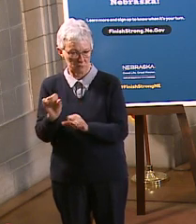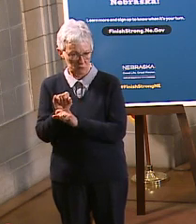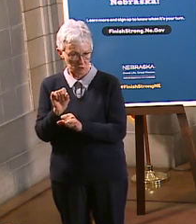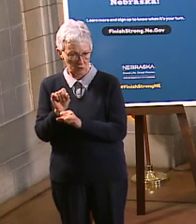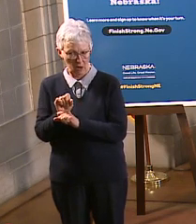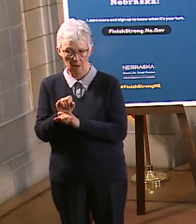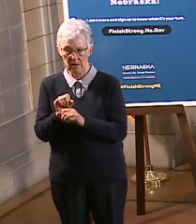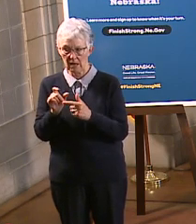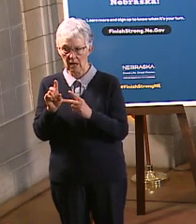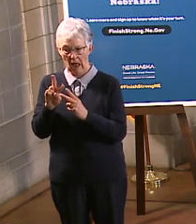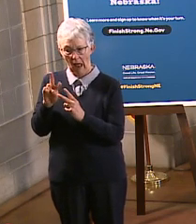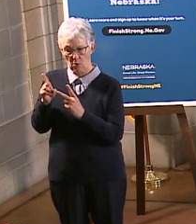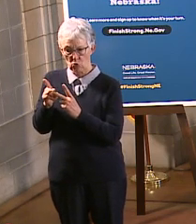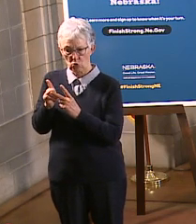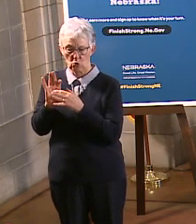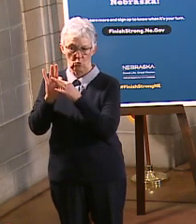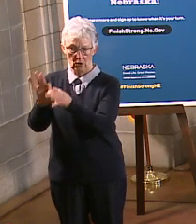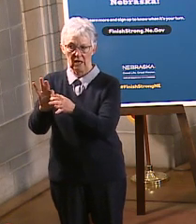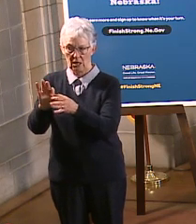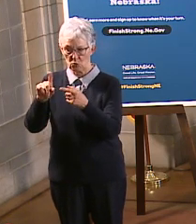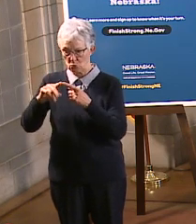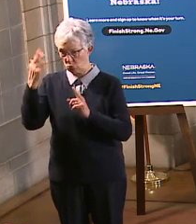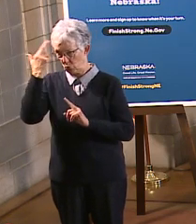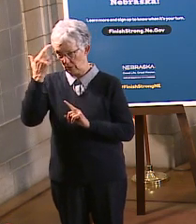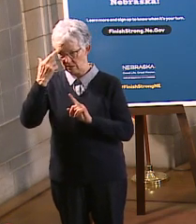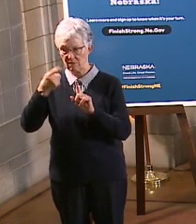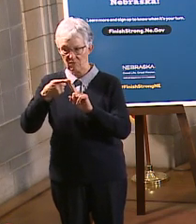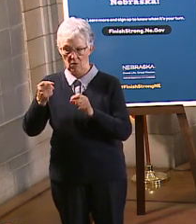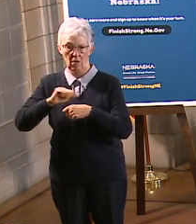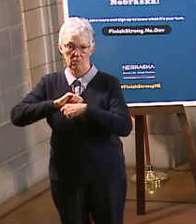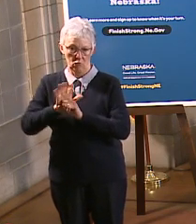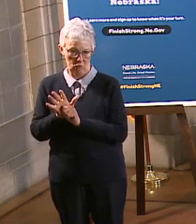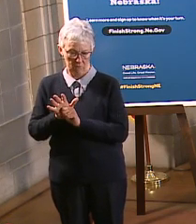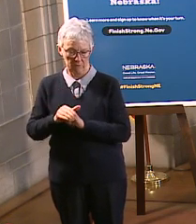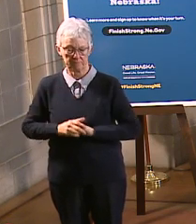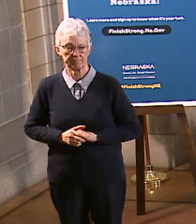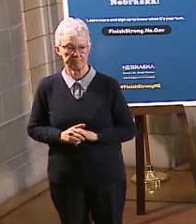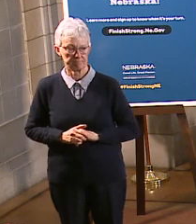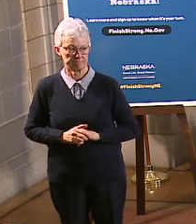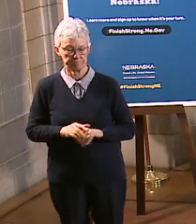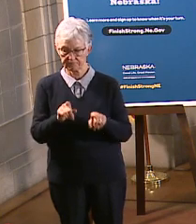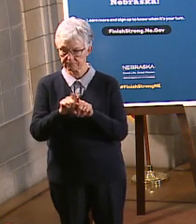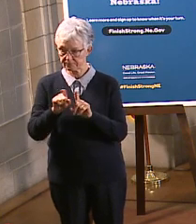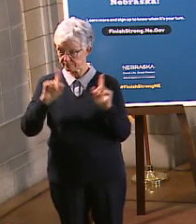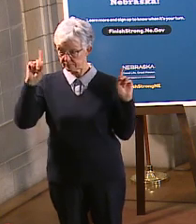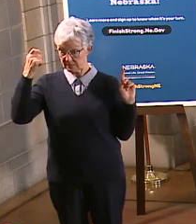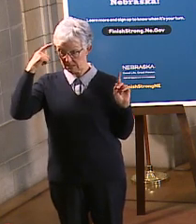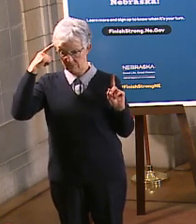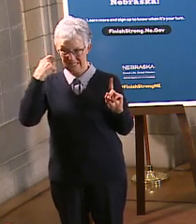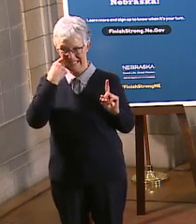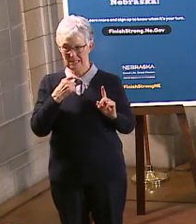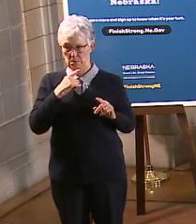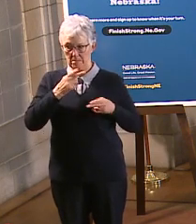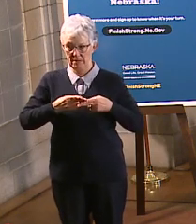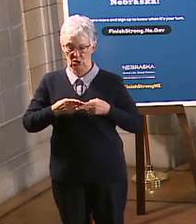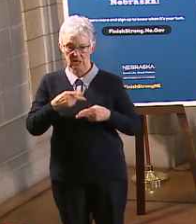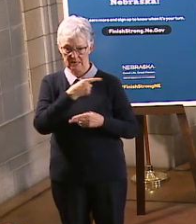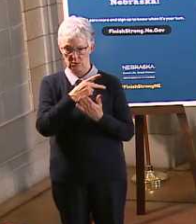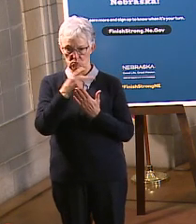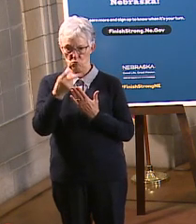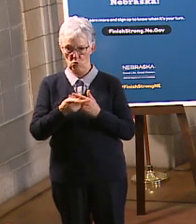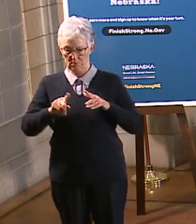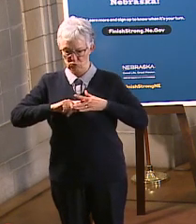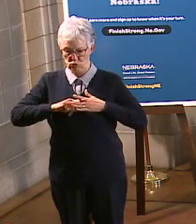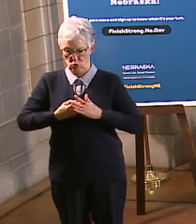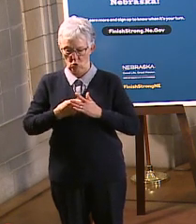or indirectly, the COVID-19 pandemic. As the governor noted earlier, this program goes live today. At